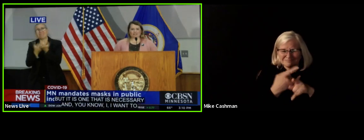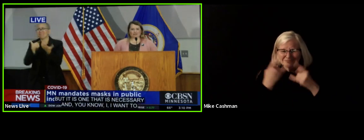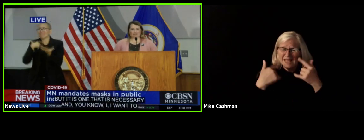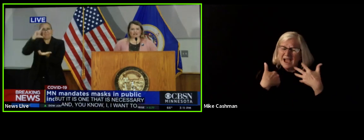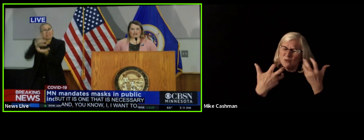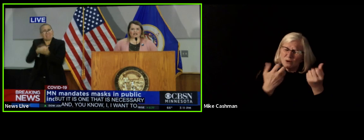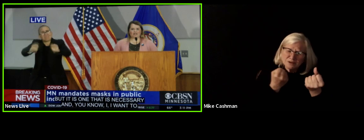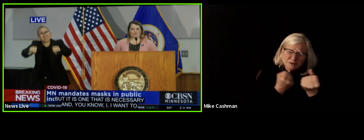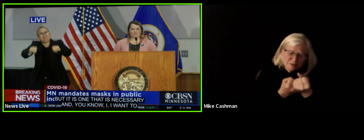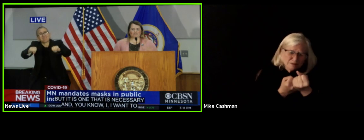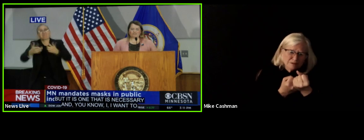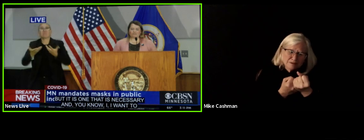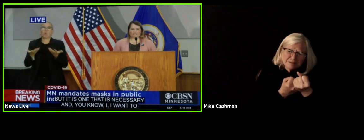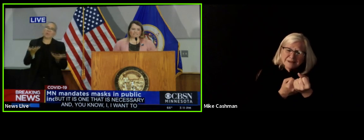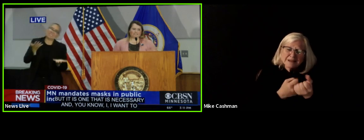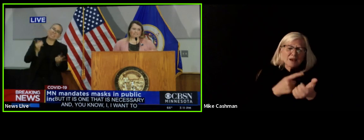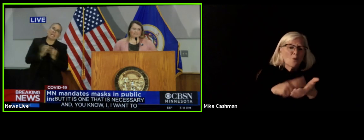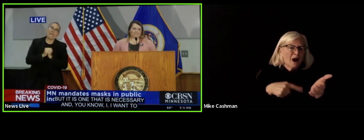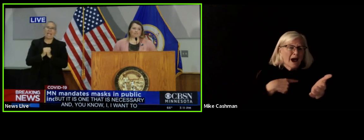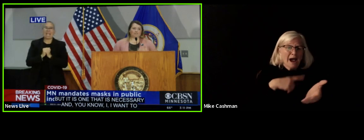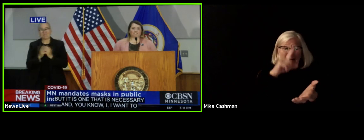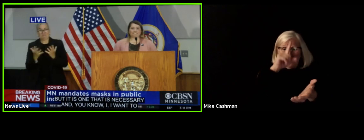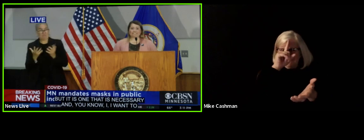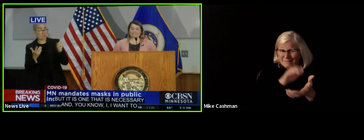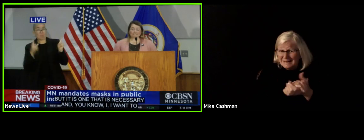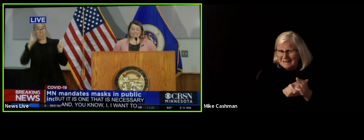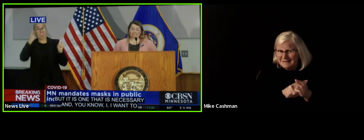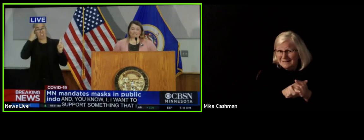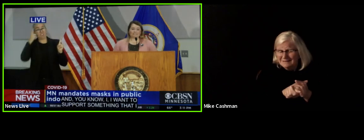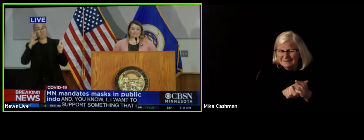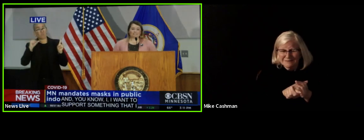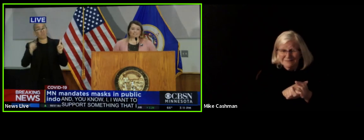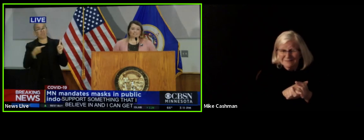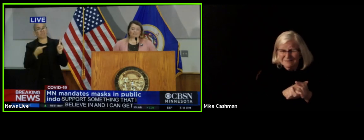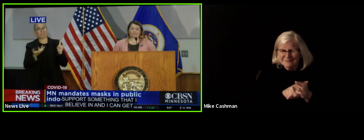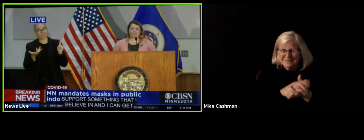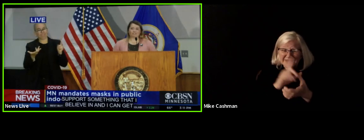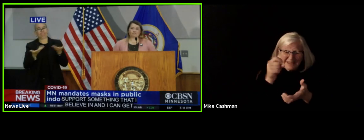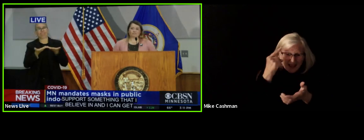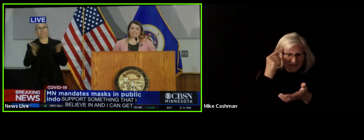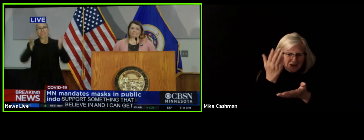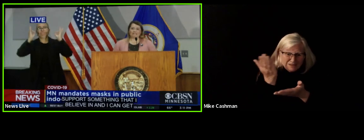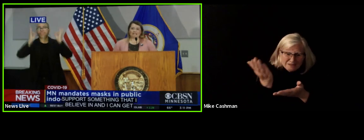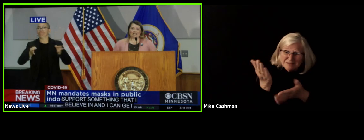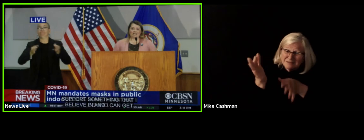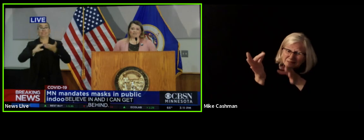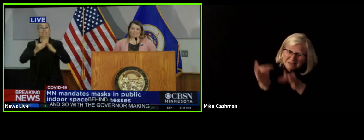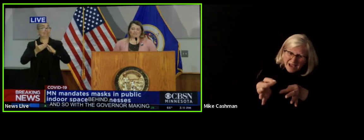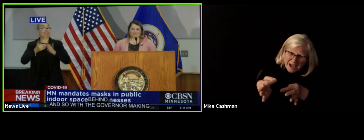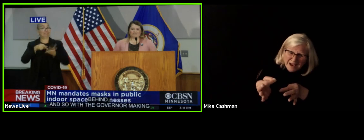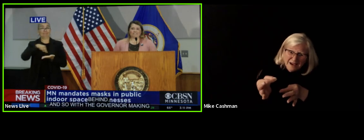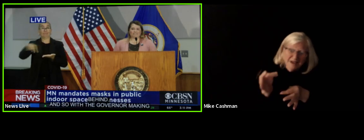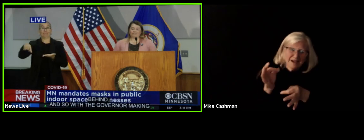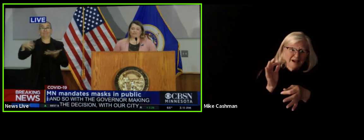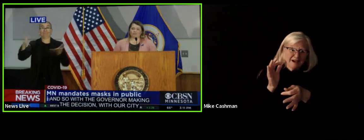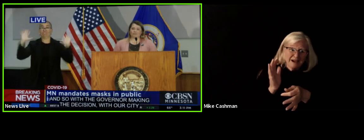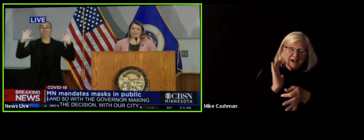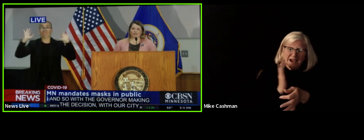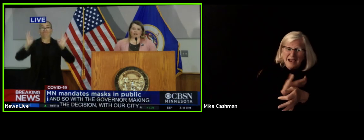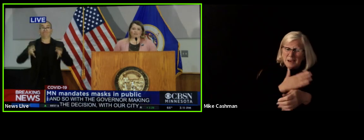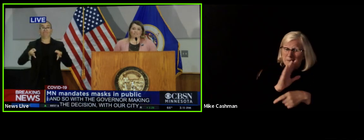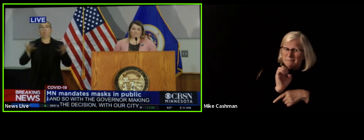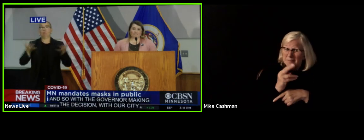so with the governor making the decision, with our city making that decision earlier this week, it just makes it easier